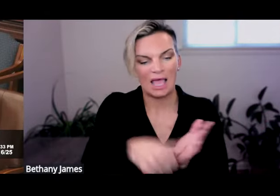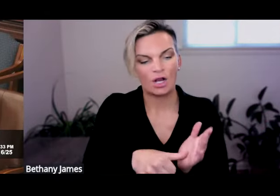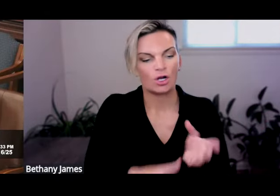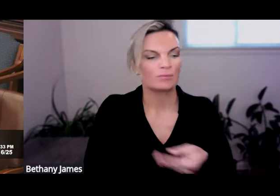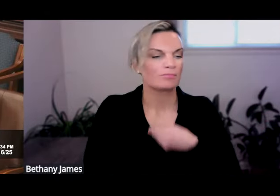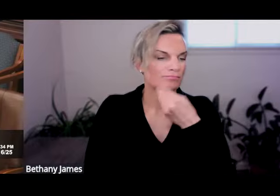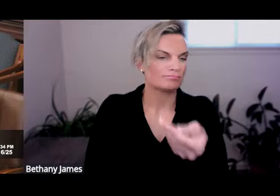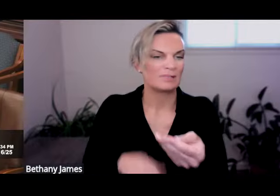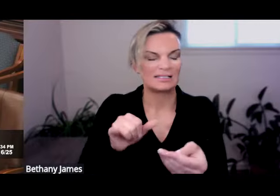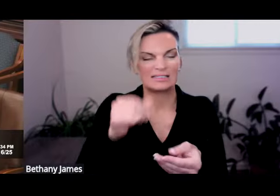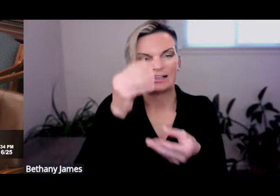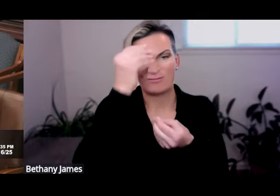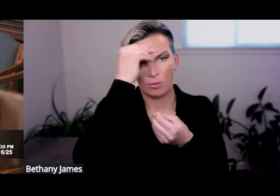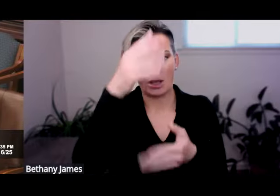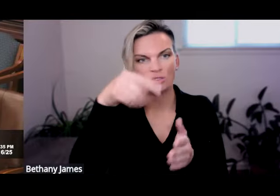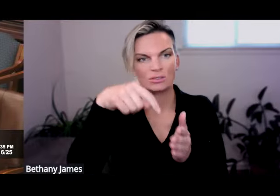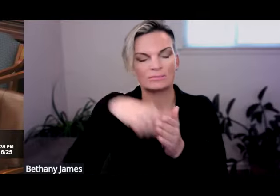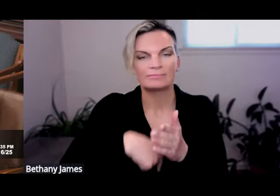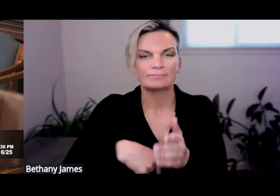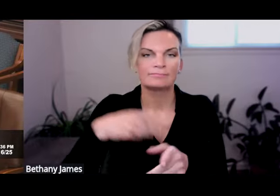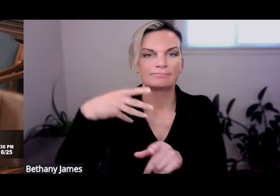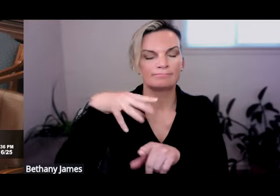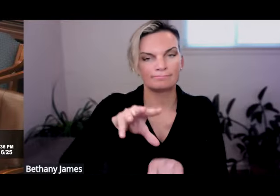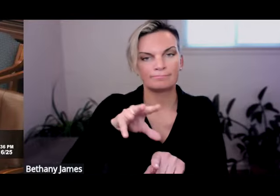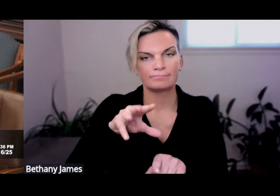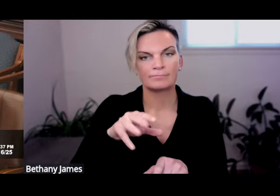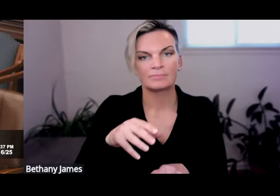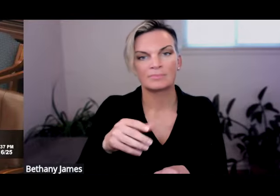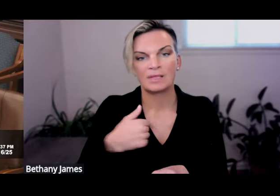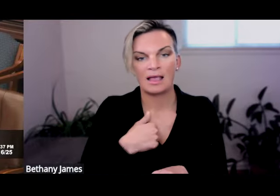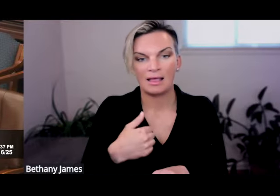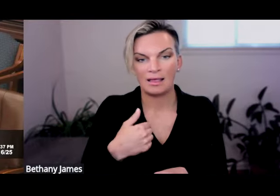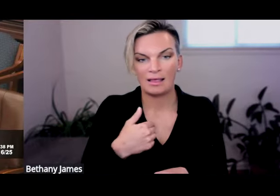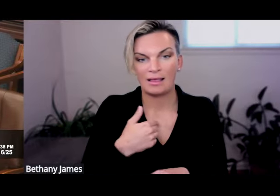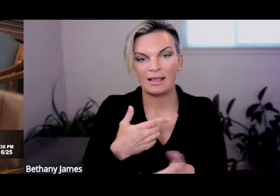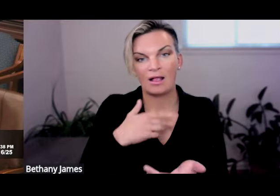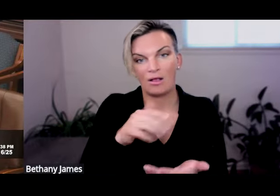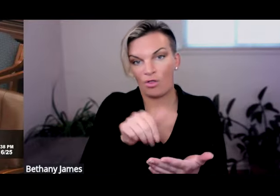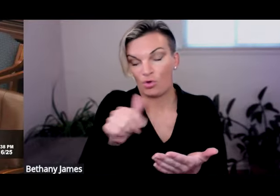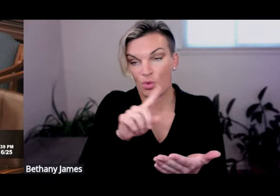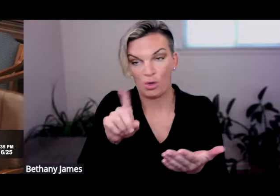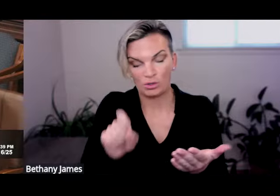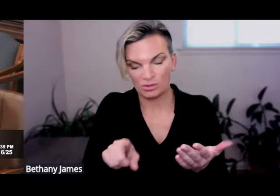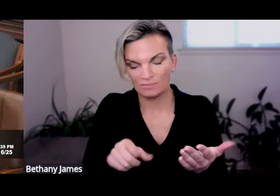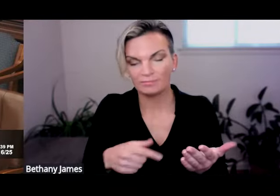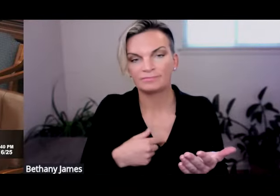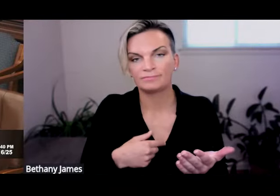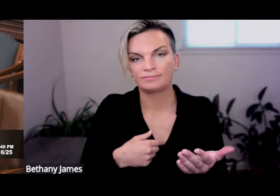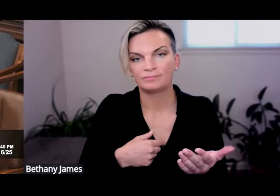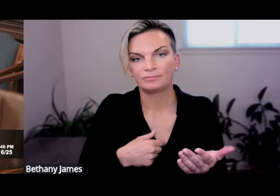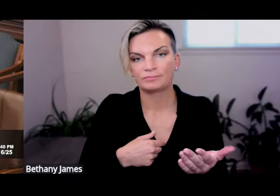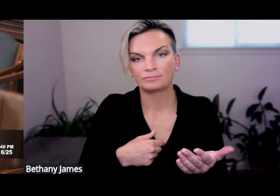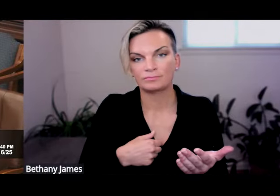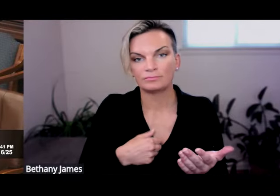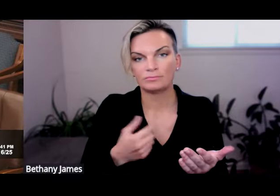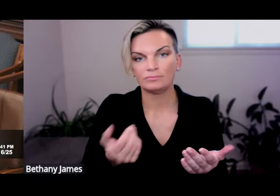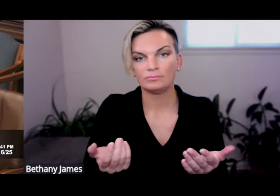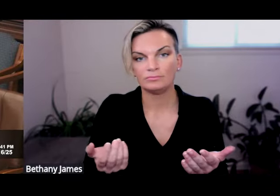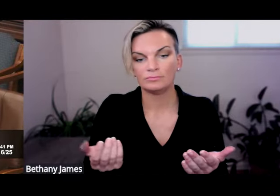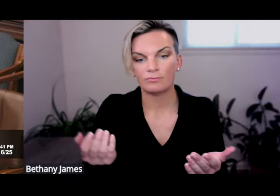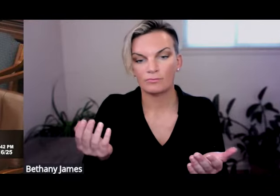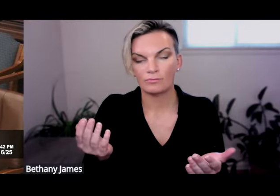light. The sister question to this is I've been approached by a couple of folks who have asked, why are we not putting